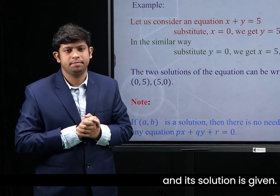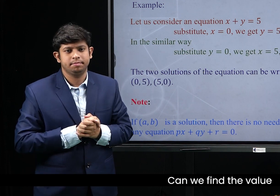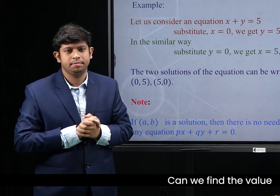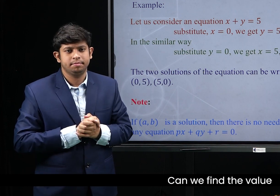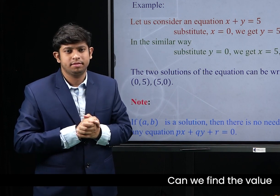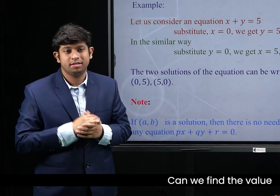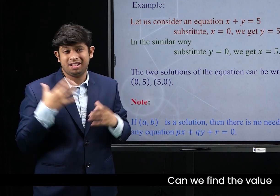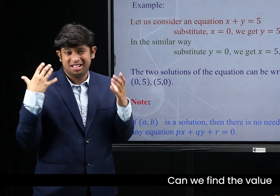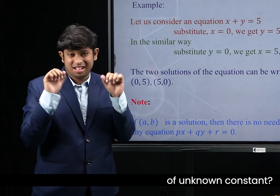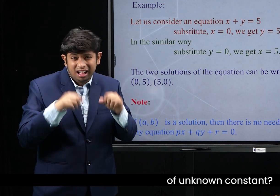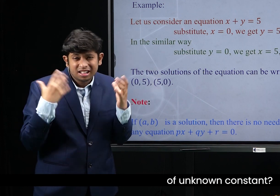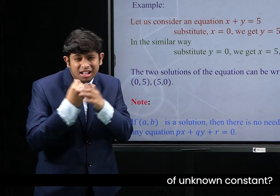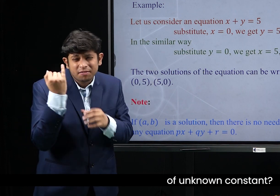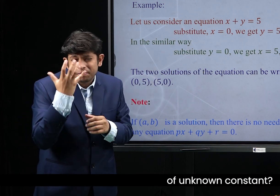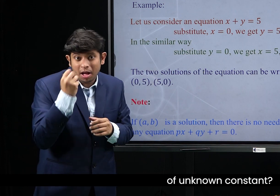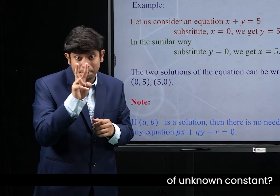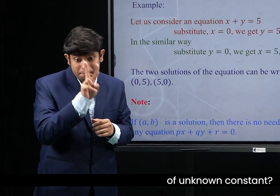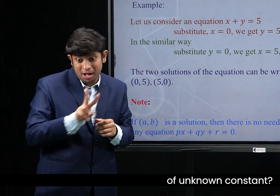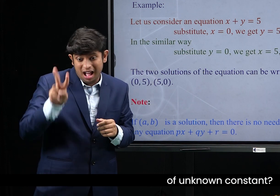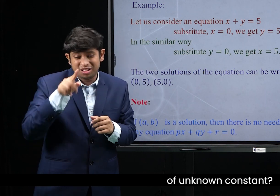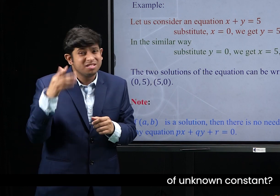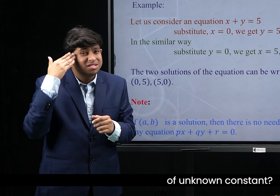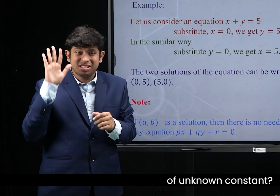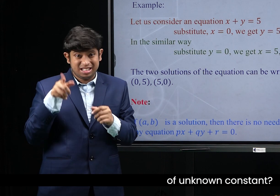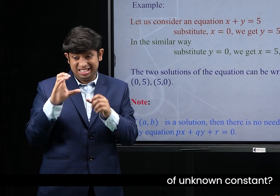Can we find the value of unknown constant?